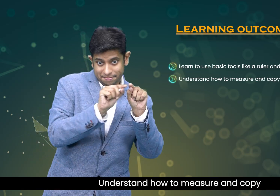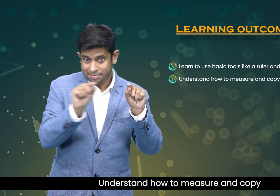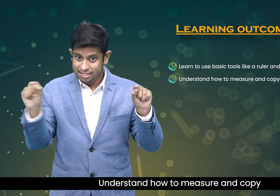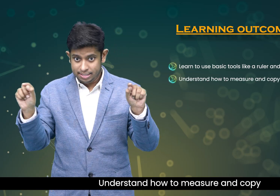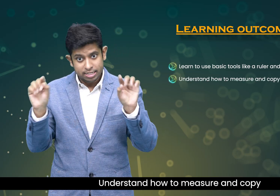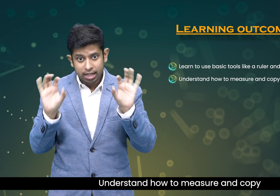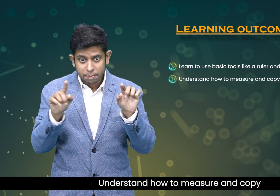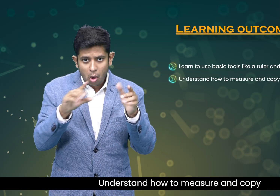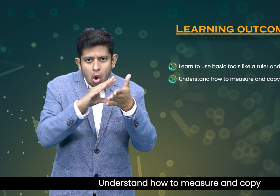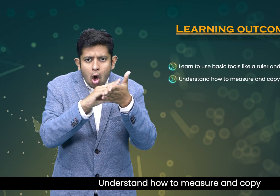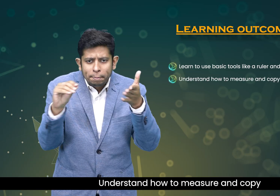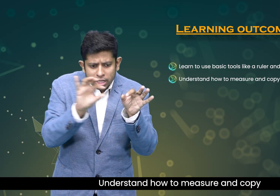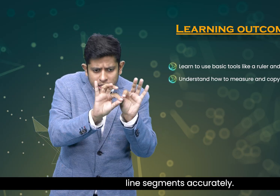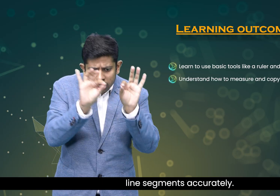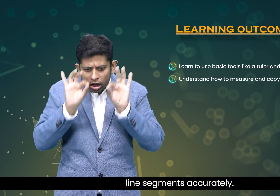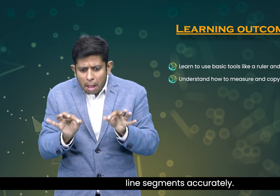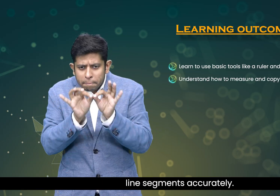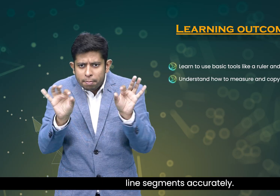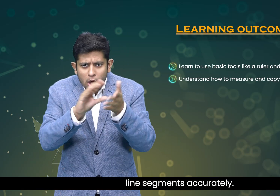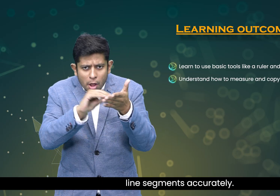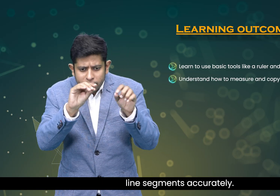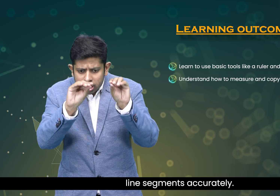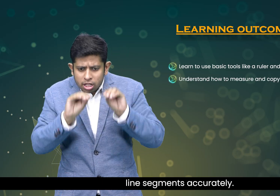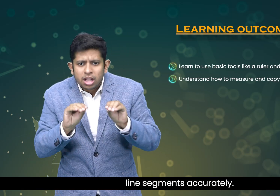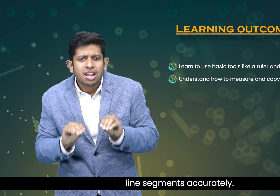Understand how to measure and copy line segments accurately.